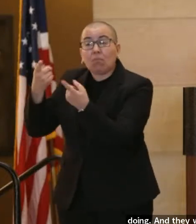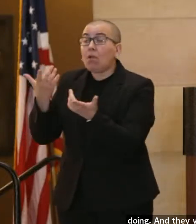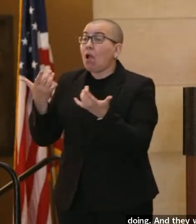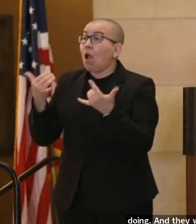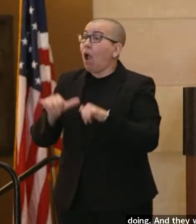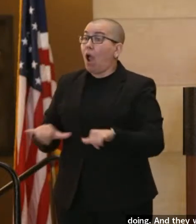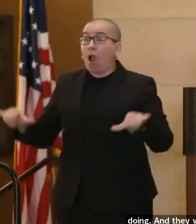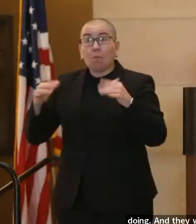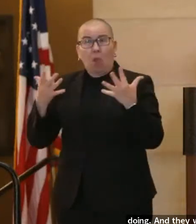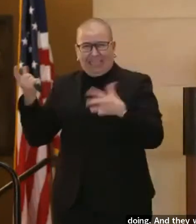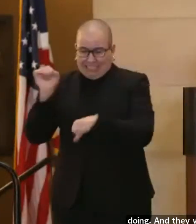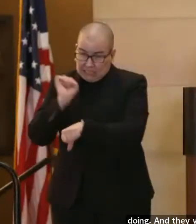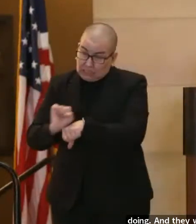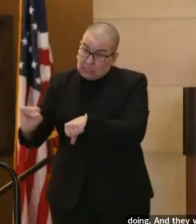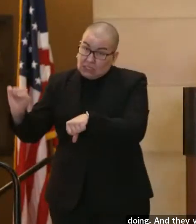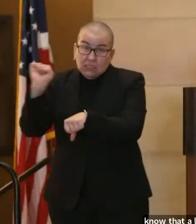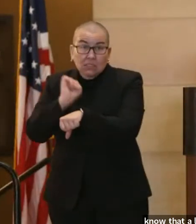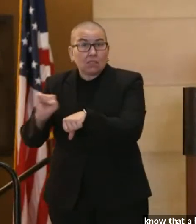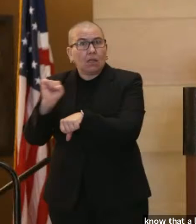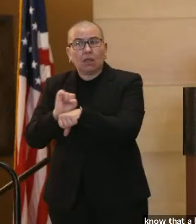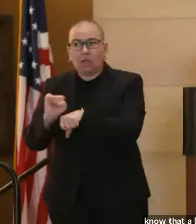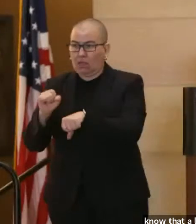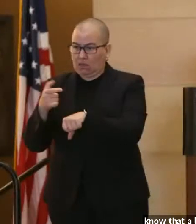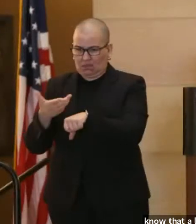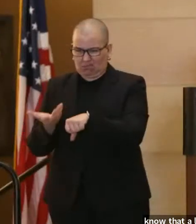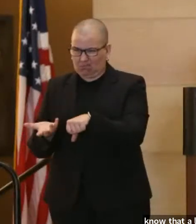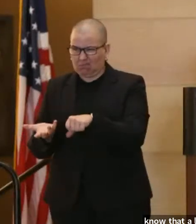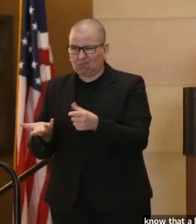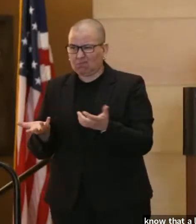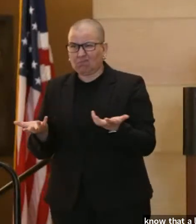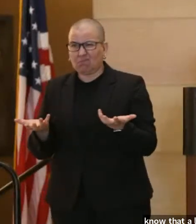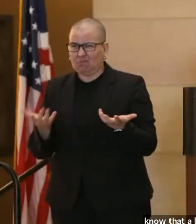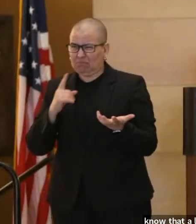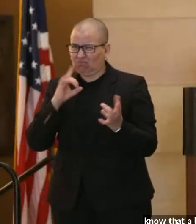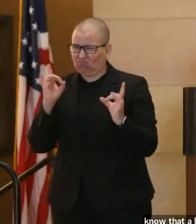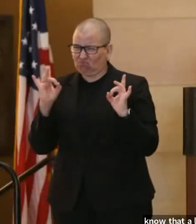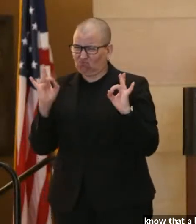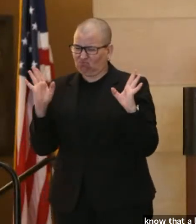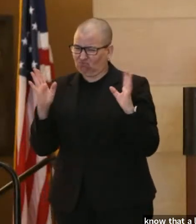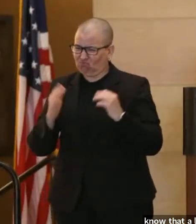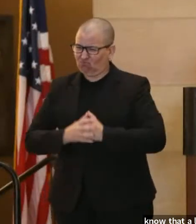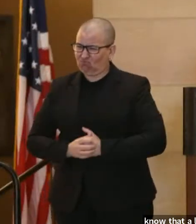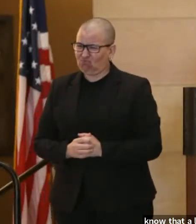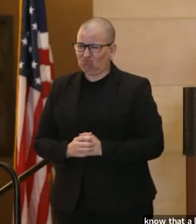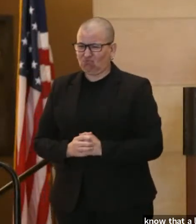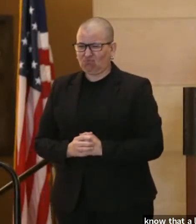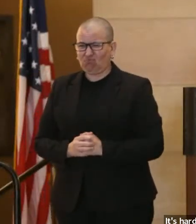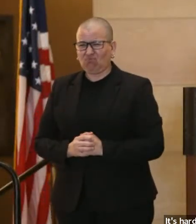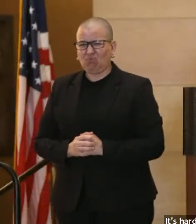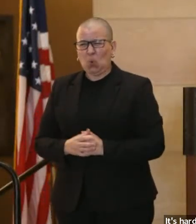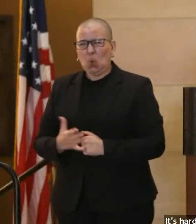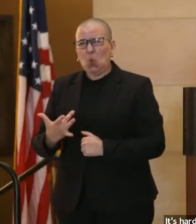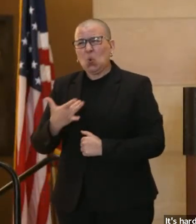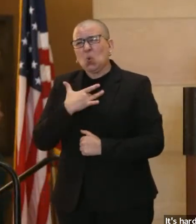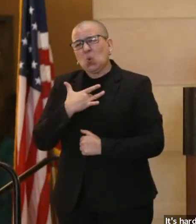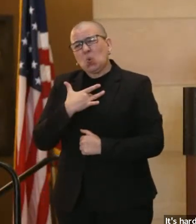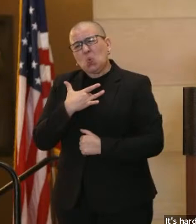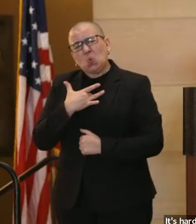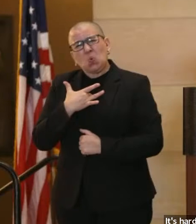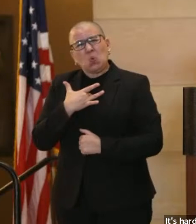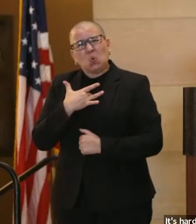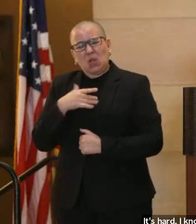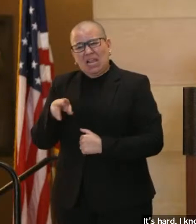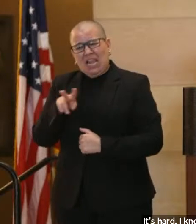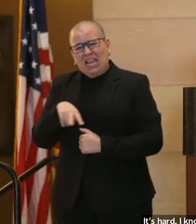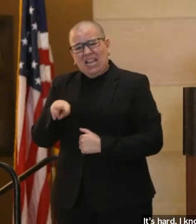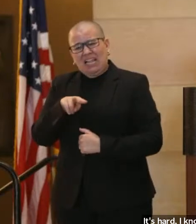really, it's a hard work, it's hard, I know, and it really hurts the heart a lot of times, and I think